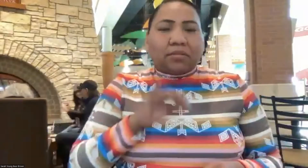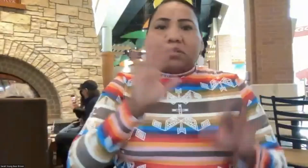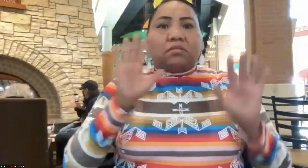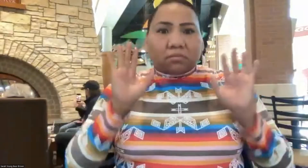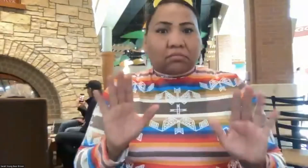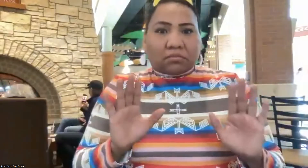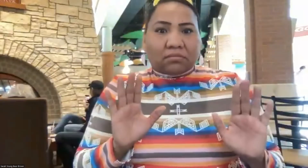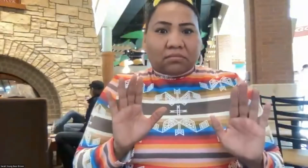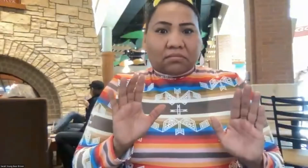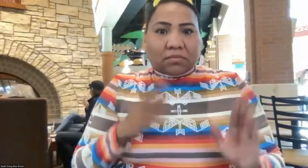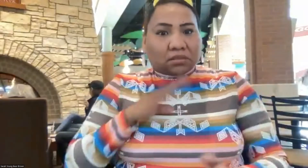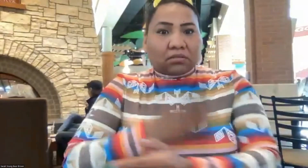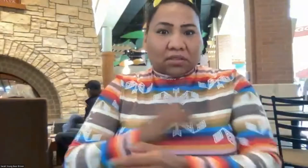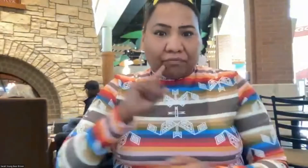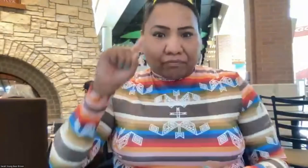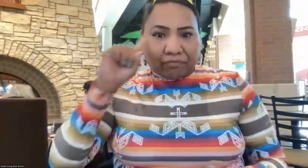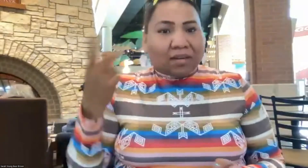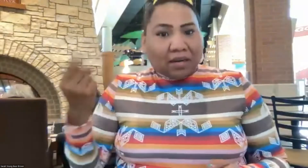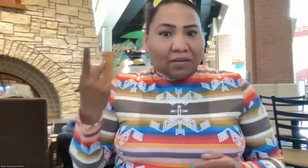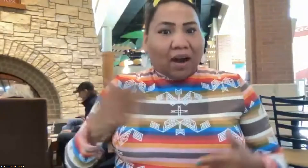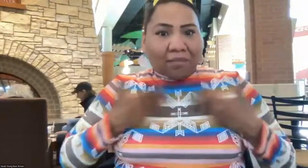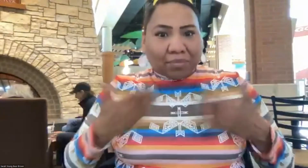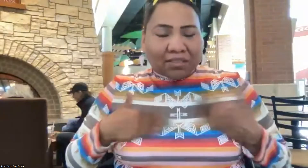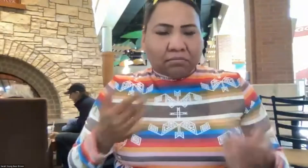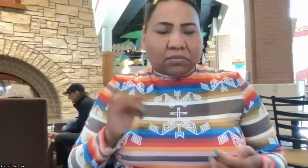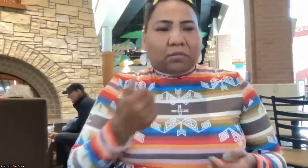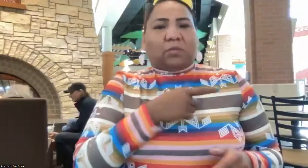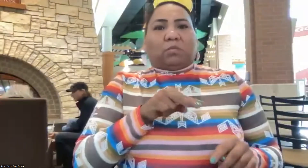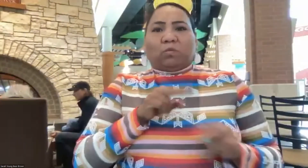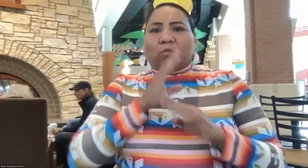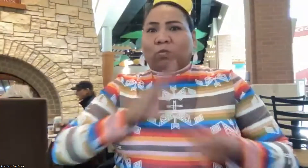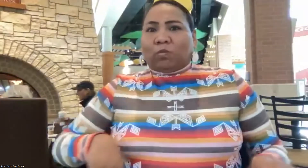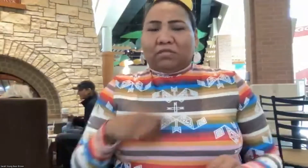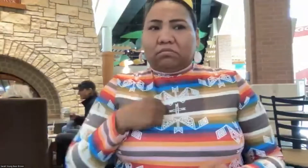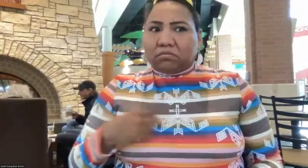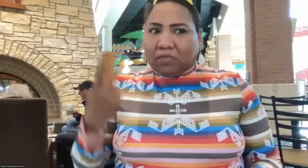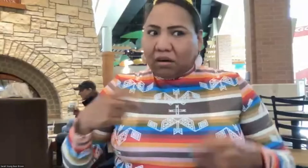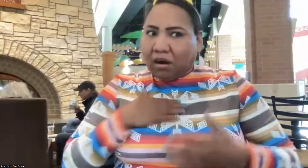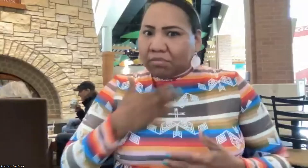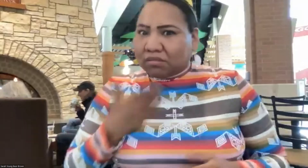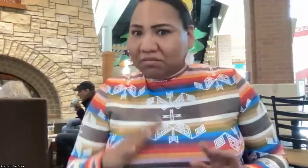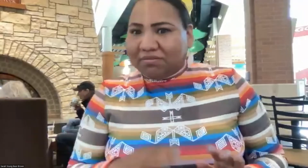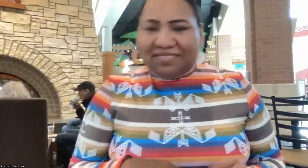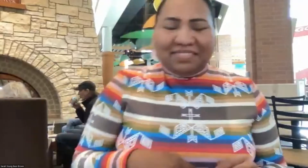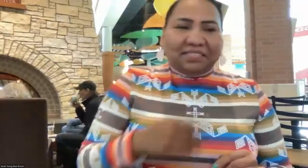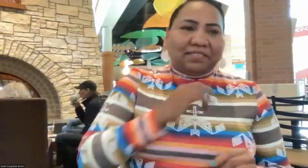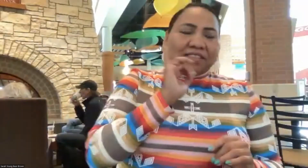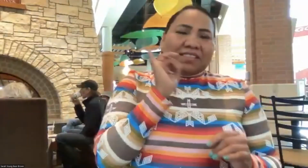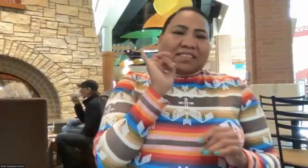gave her 5 different hearing tests. And I finally, and I knew that she was deaf. And I had to